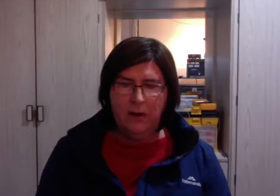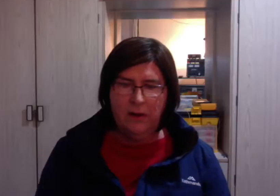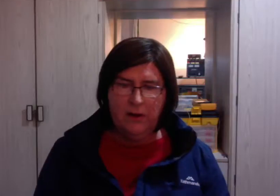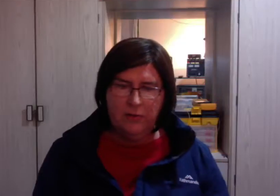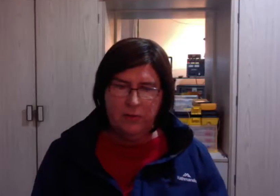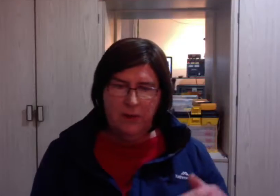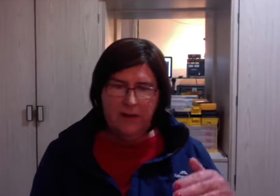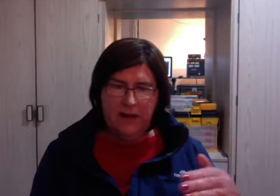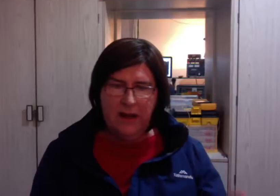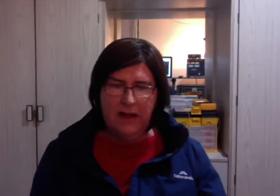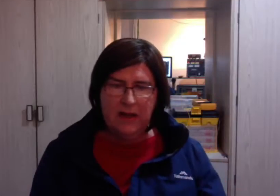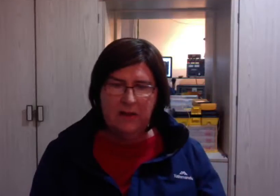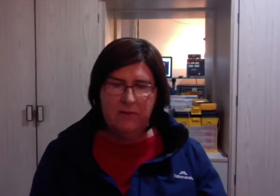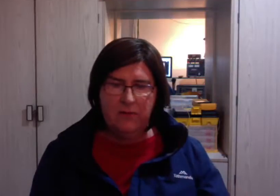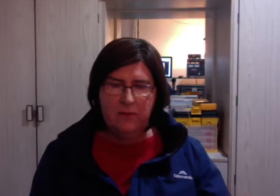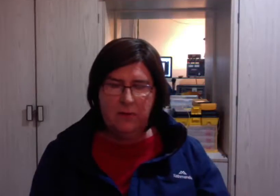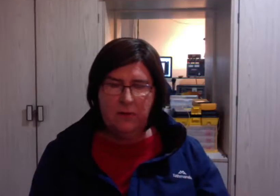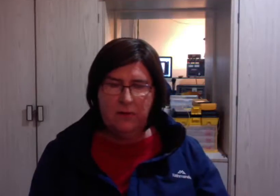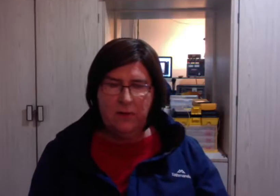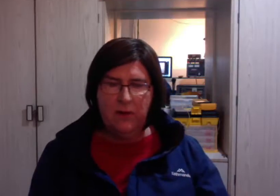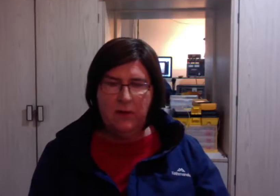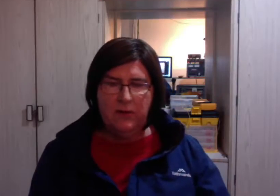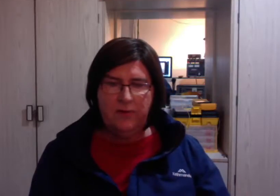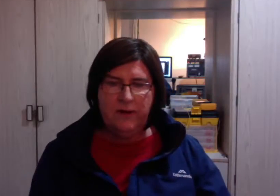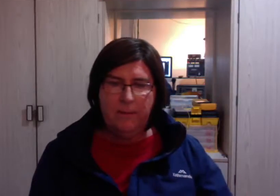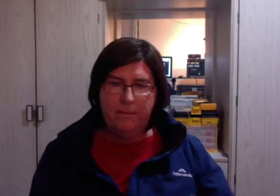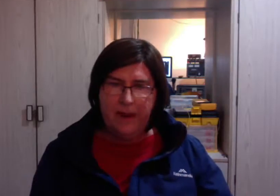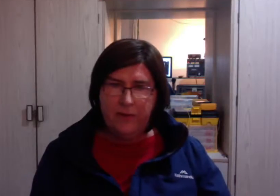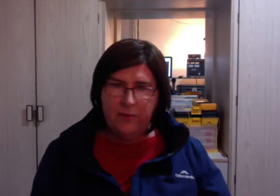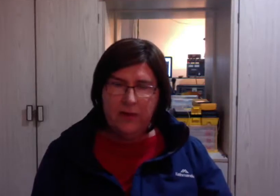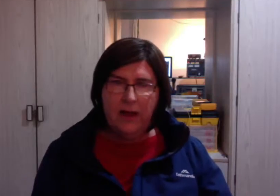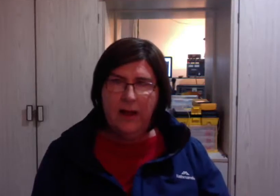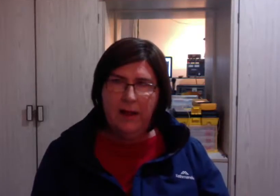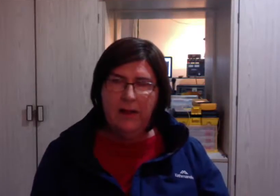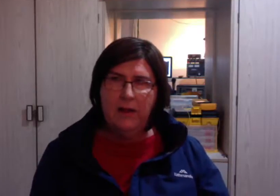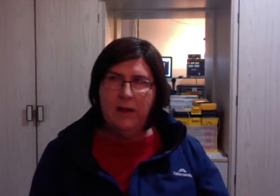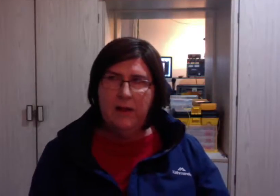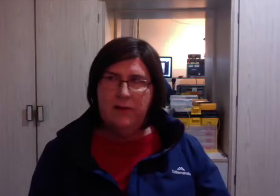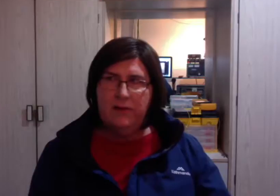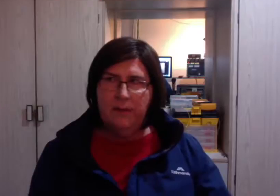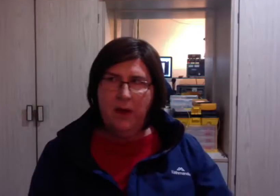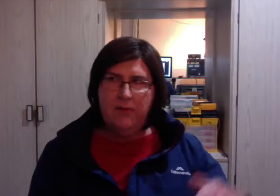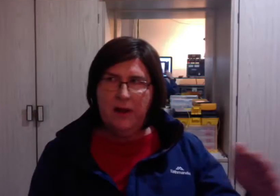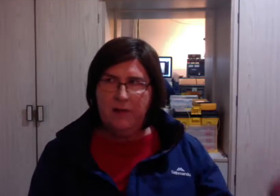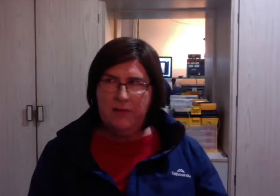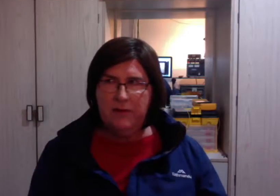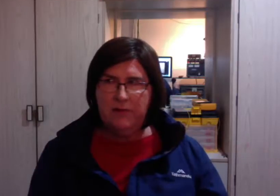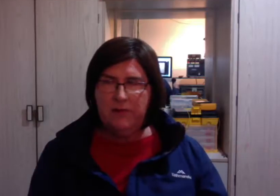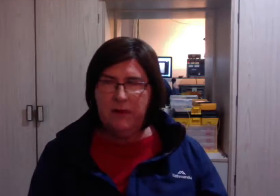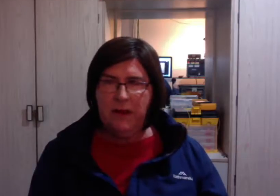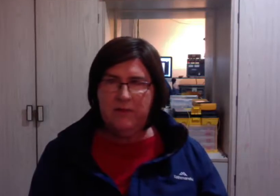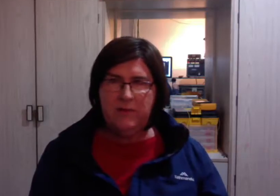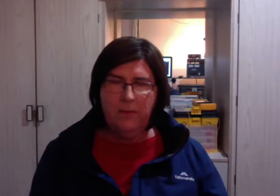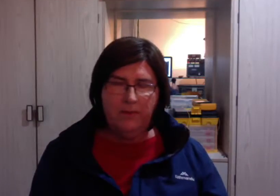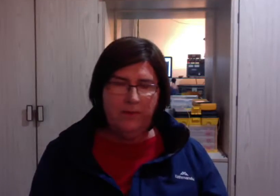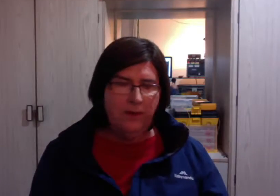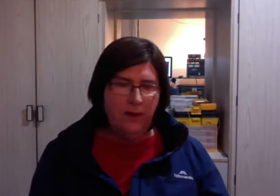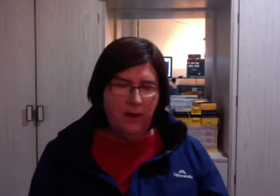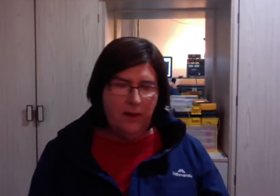on a trip like the Canning, if you're using a petrol car, sometimes you'll have to refuel out of drums.